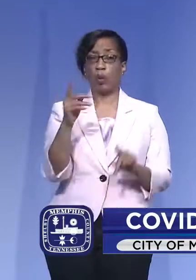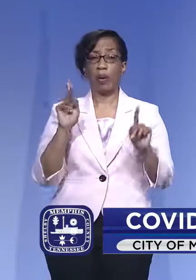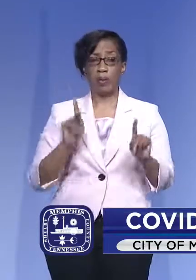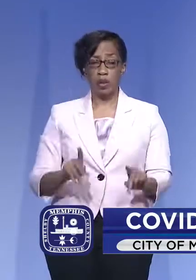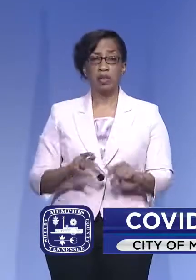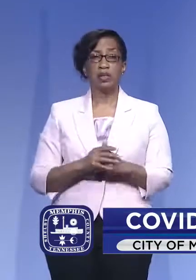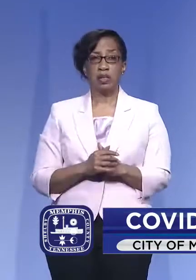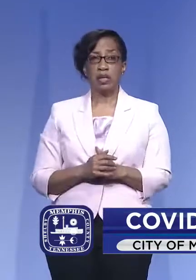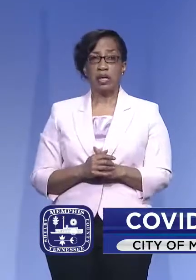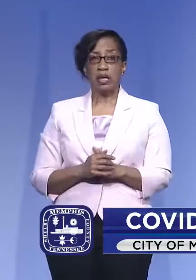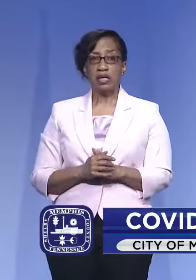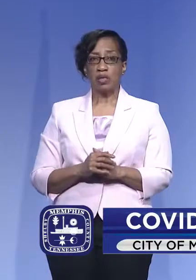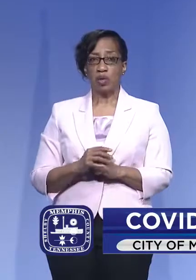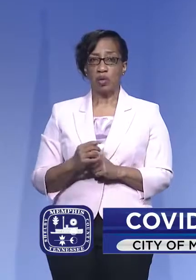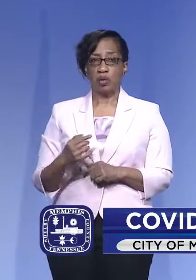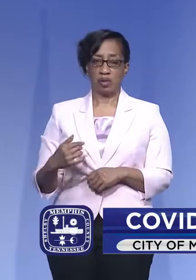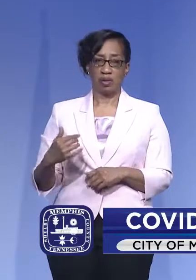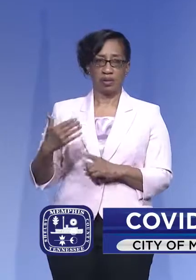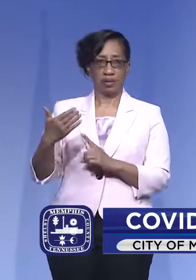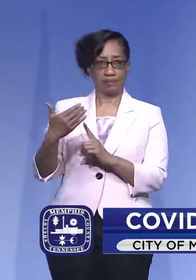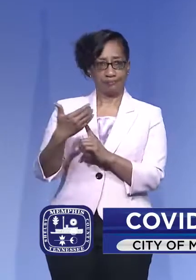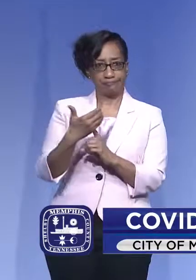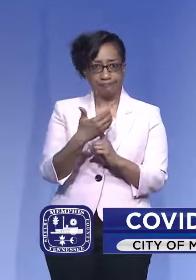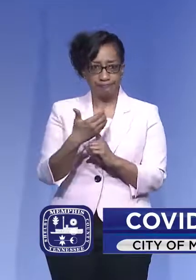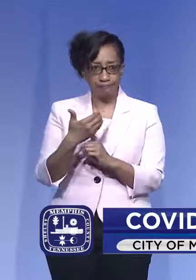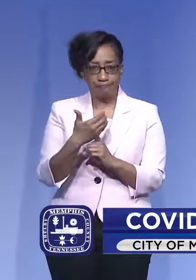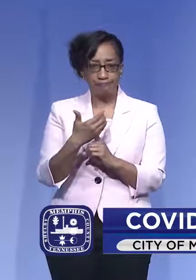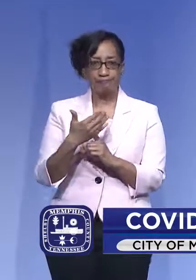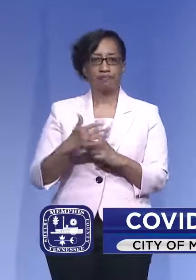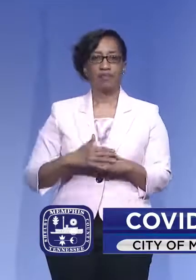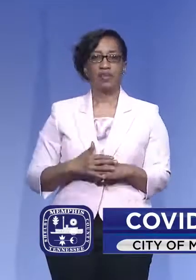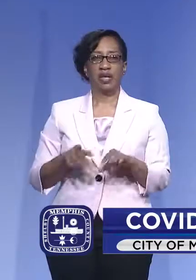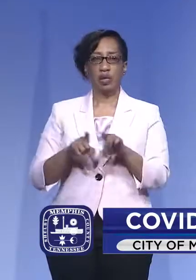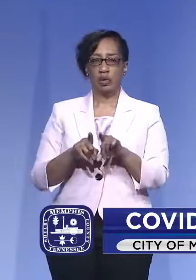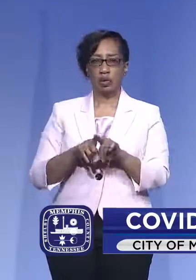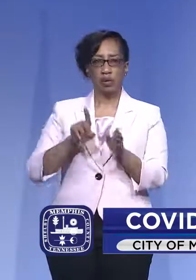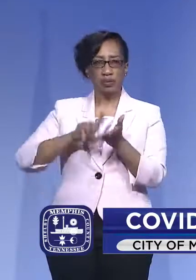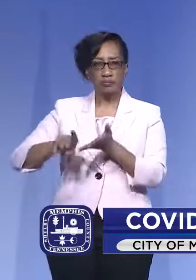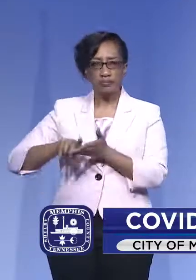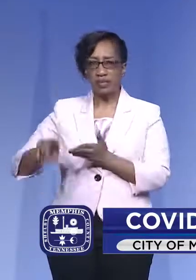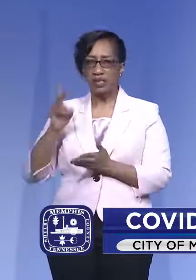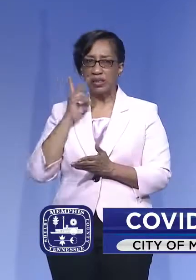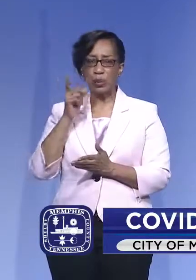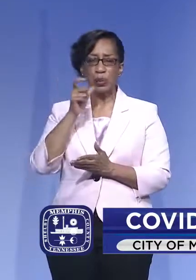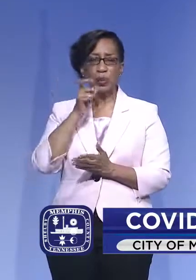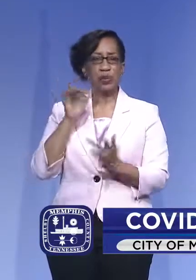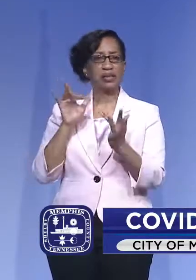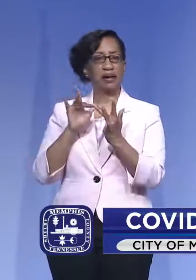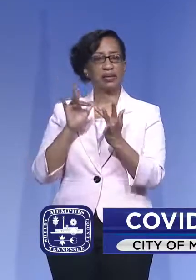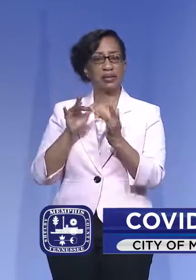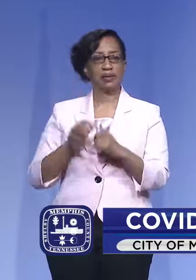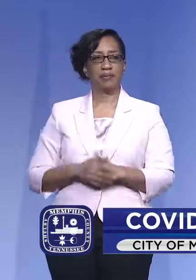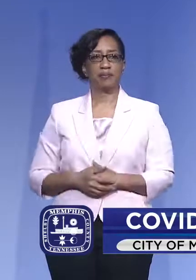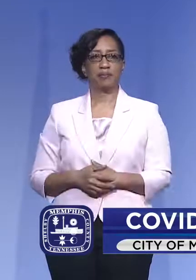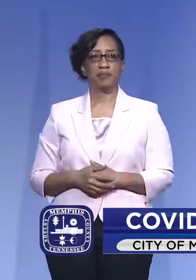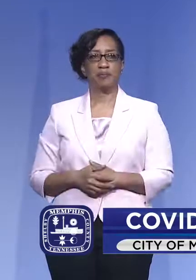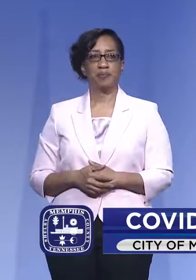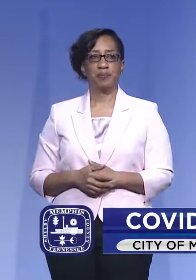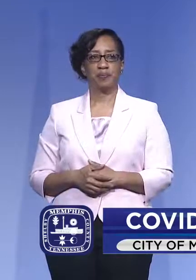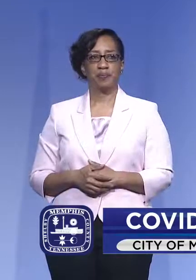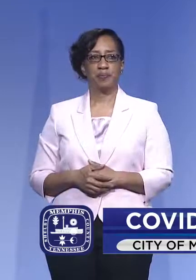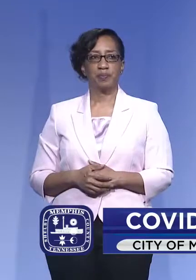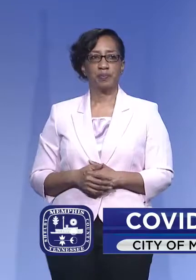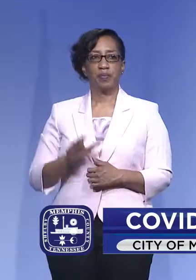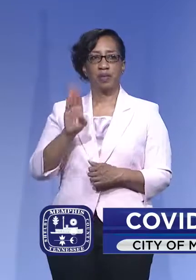to isolate and test contacts and, you know, quarantine those as well. Brad Broder is Local 24.